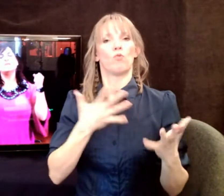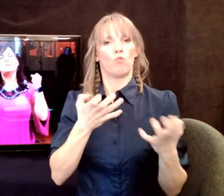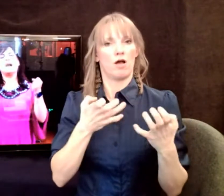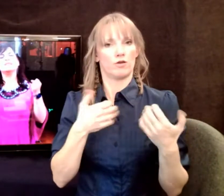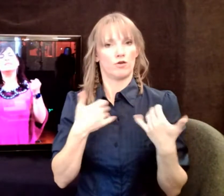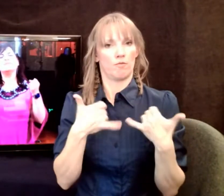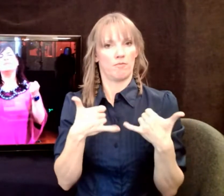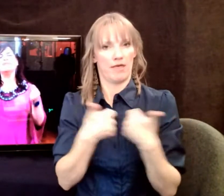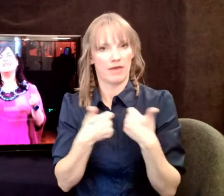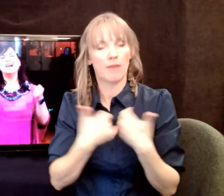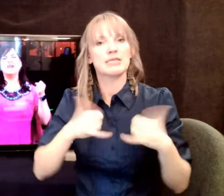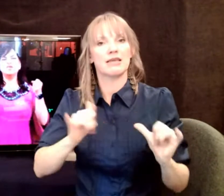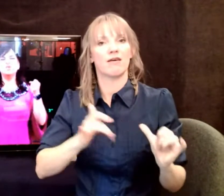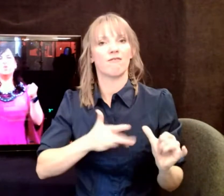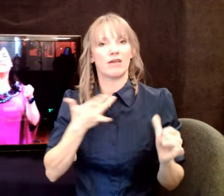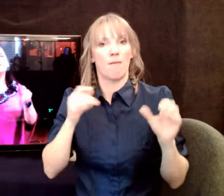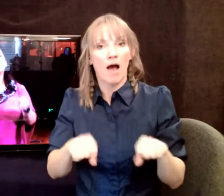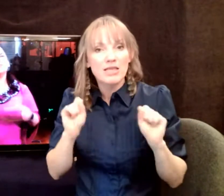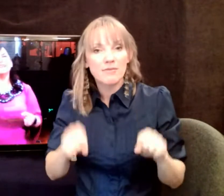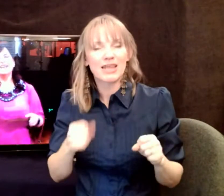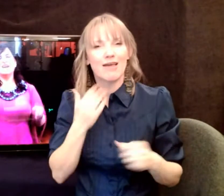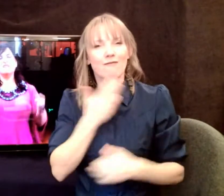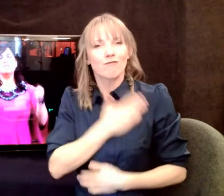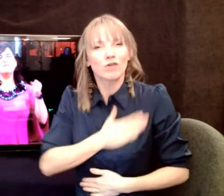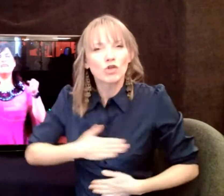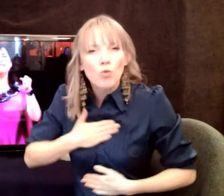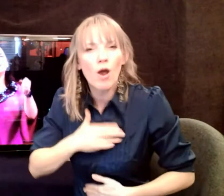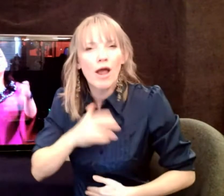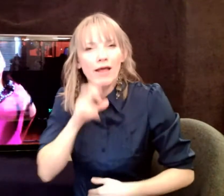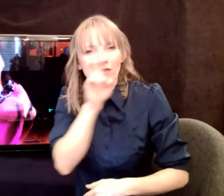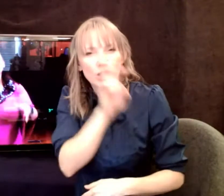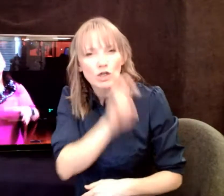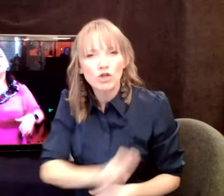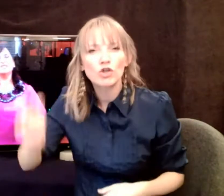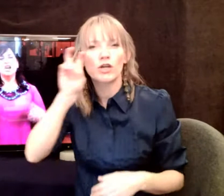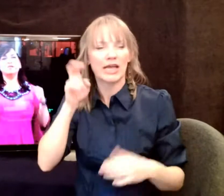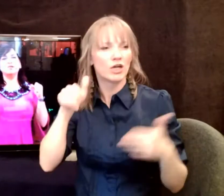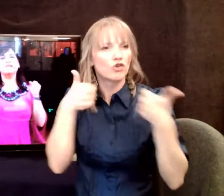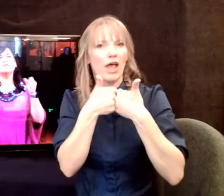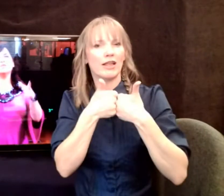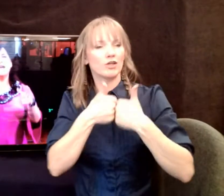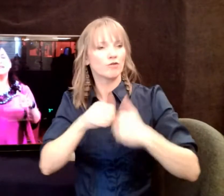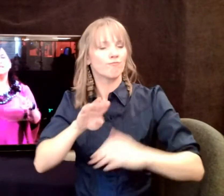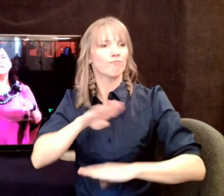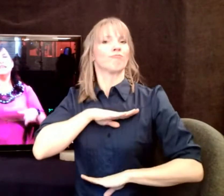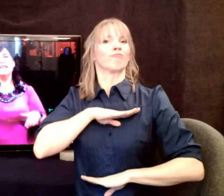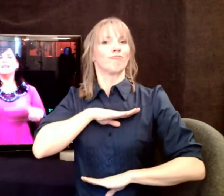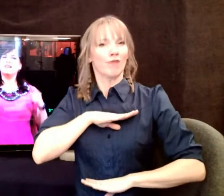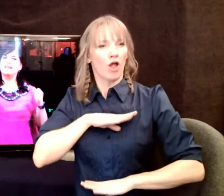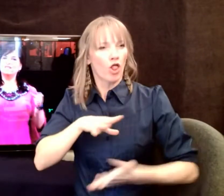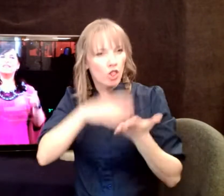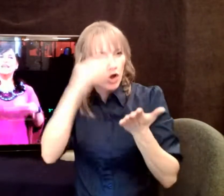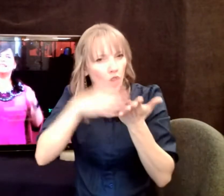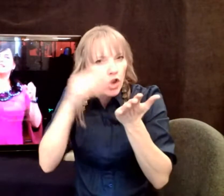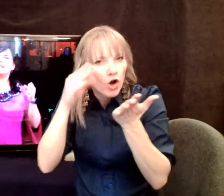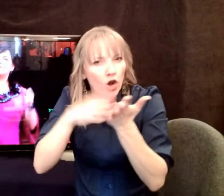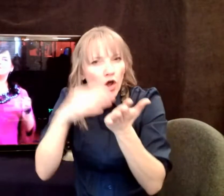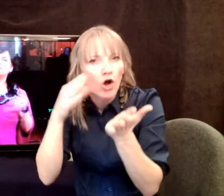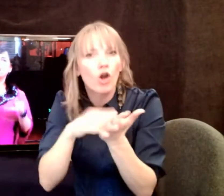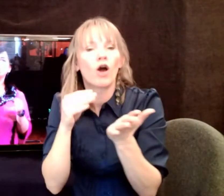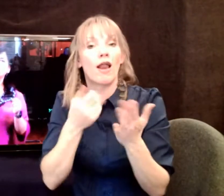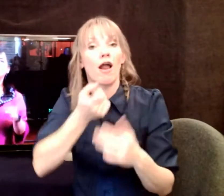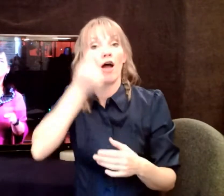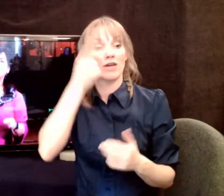feel the possibility of enjoying the journey, of meeting the challenges, of learning the strategy, and of understanding that every time